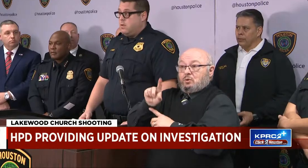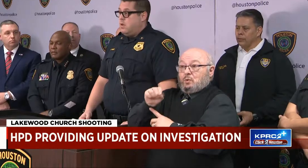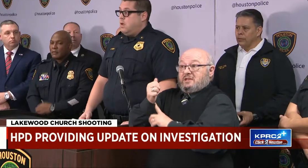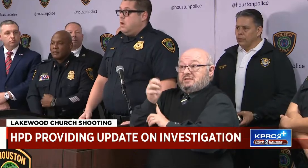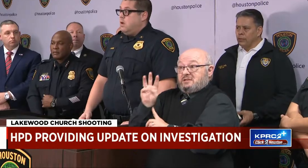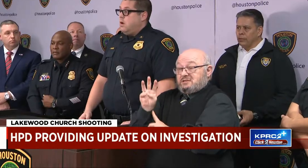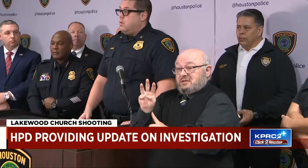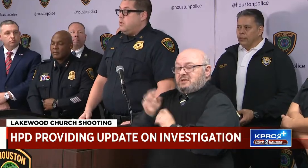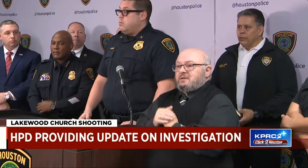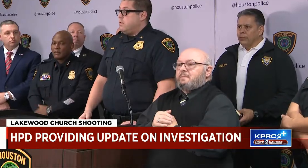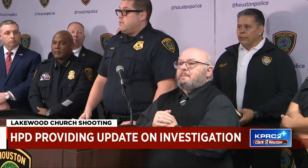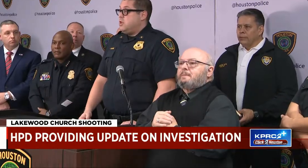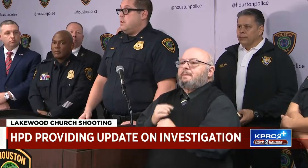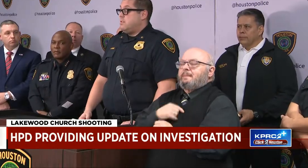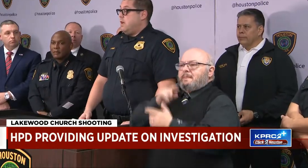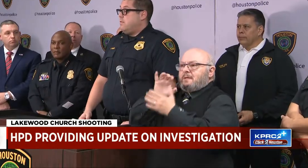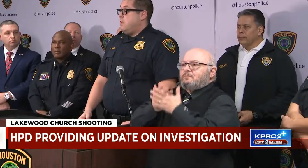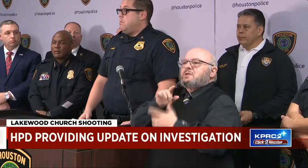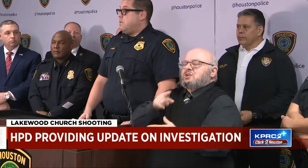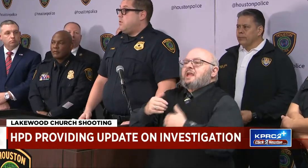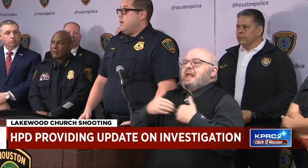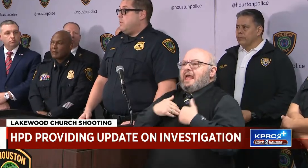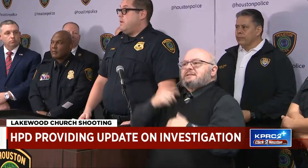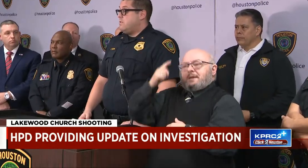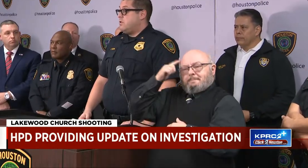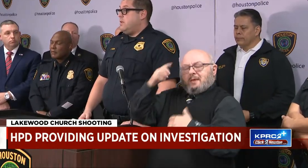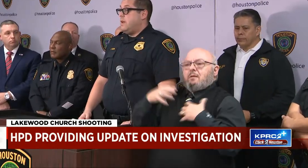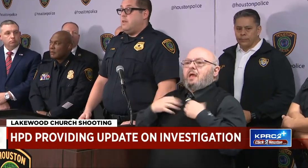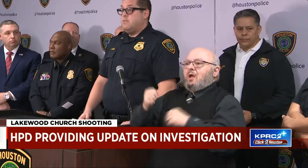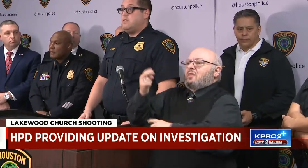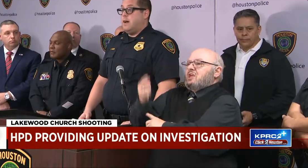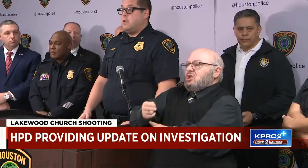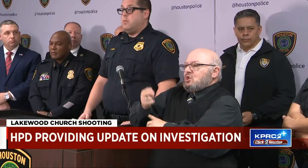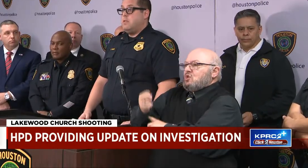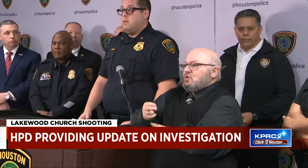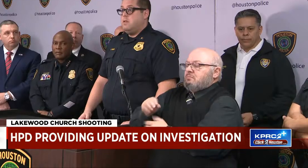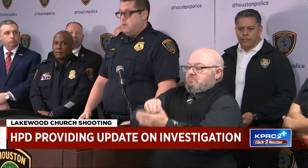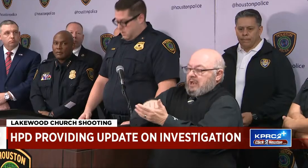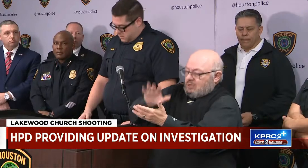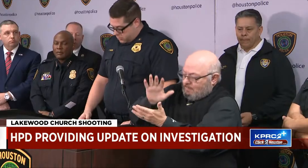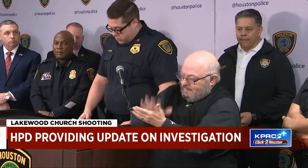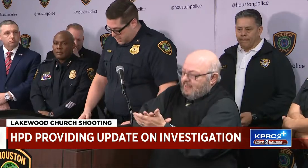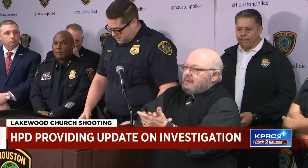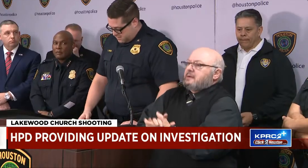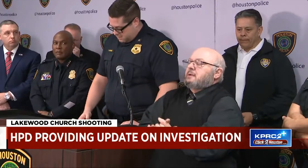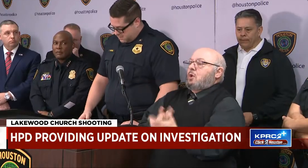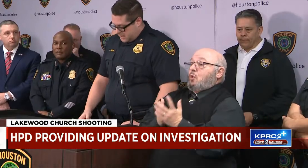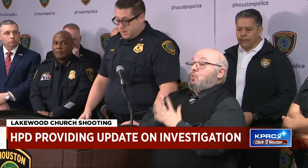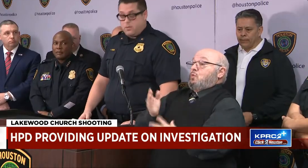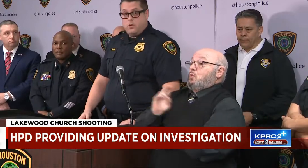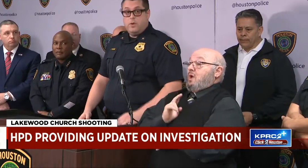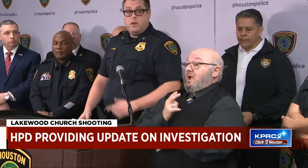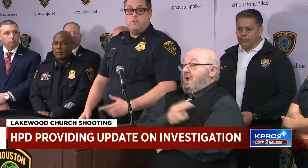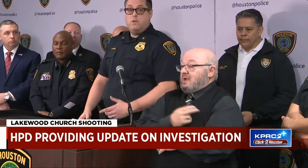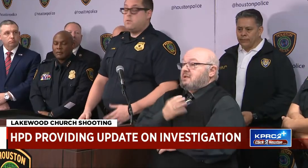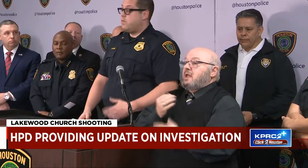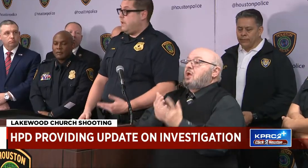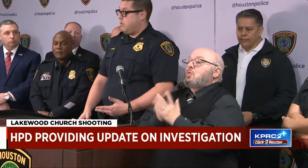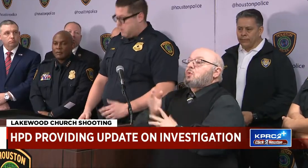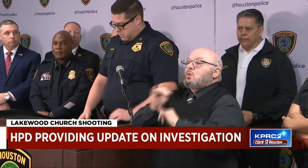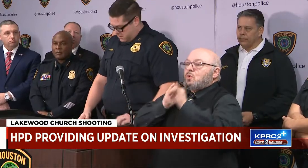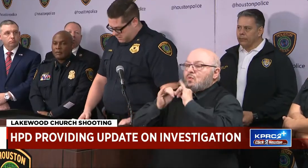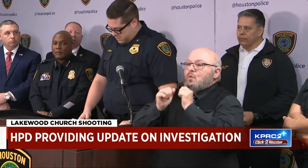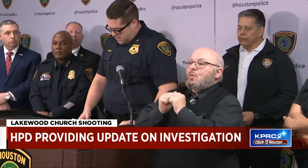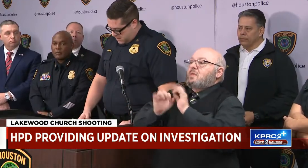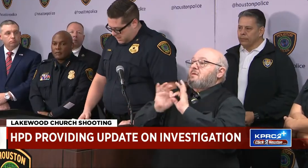2016. We do believe that she does have a mental health history that is documented through us and through interviews with